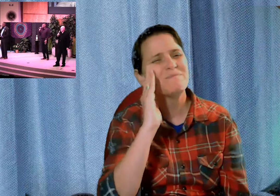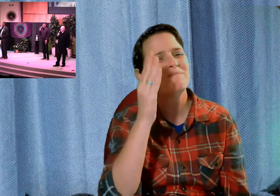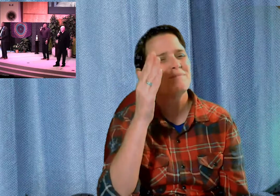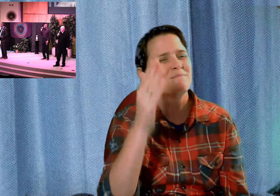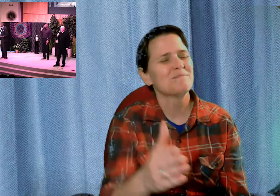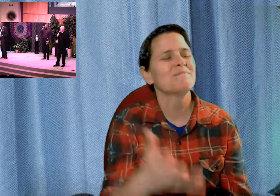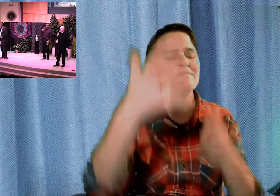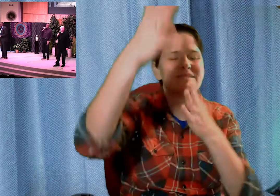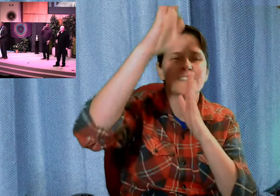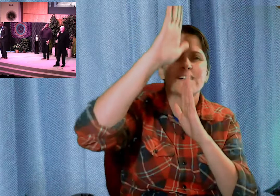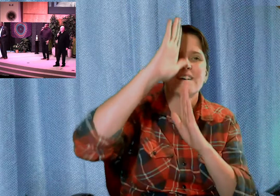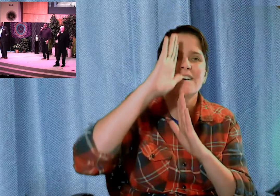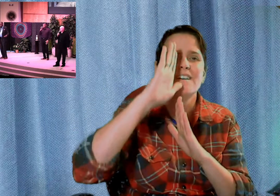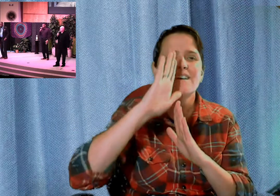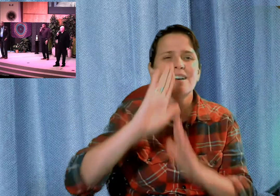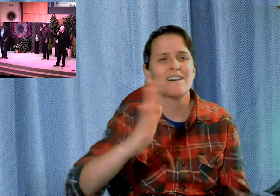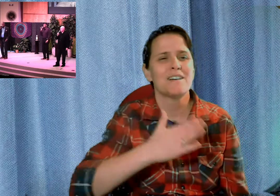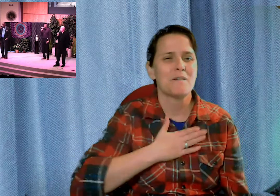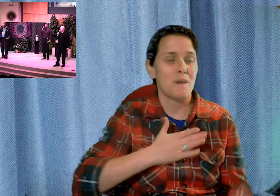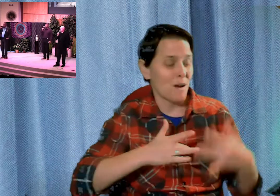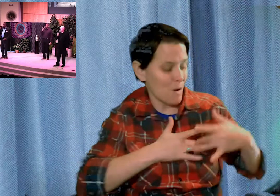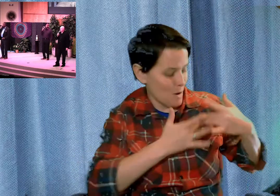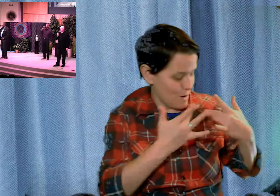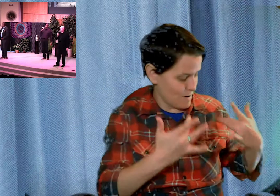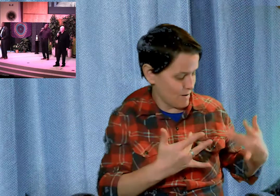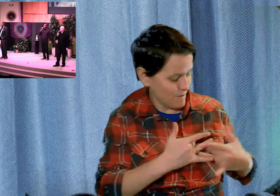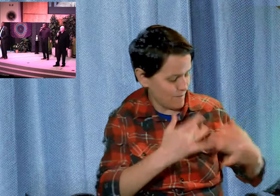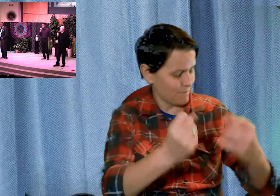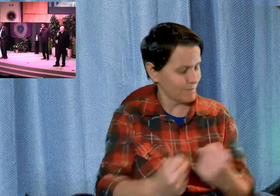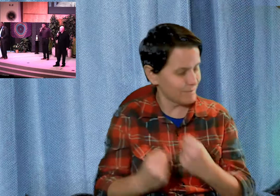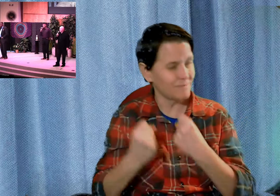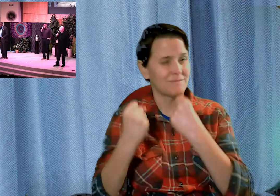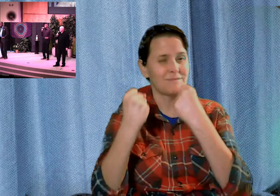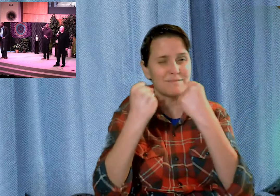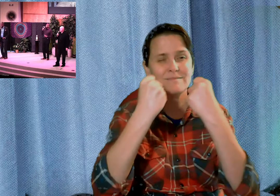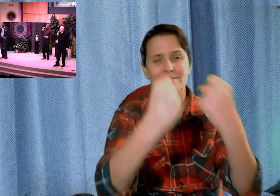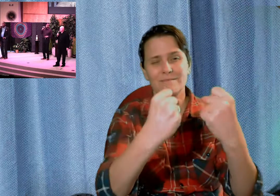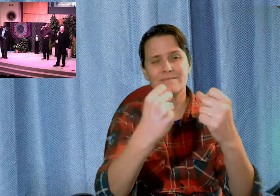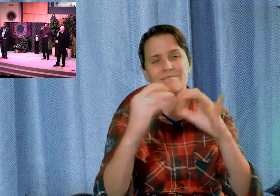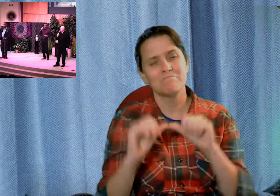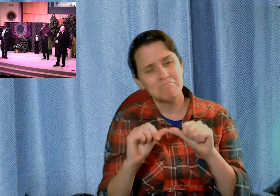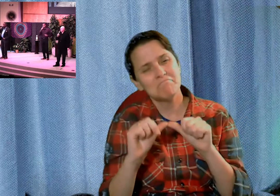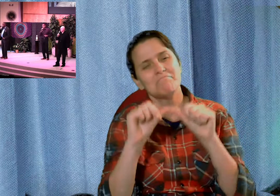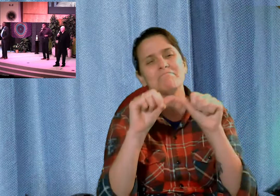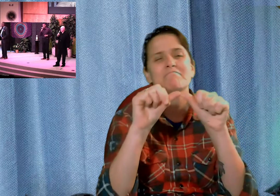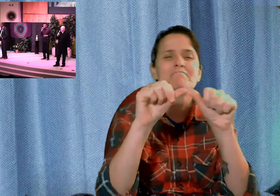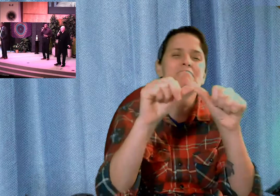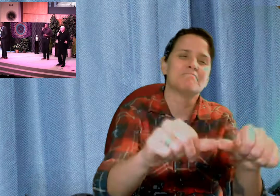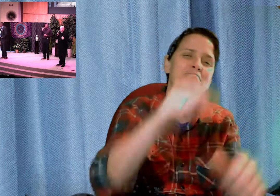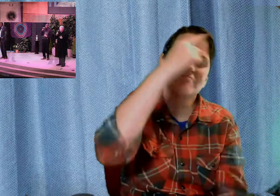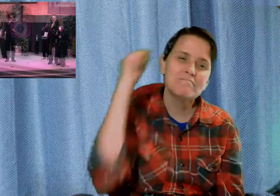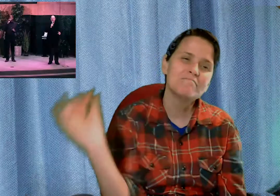God is the strength of my heart, and it will be so